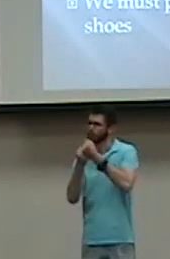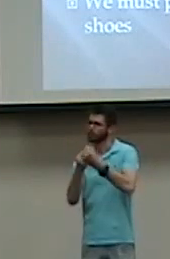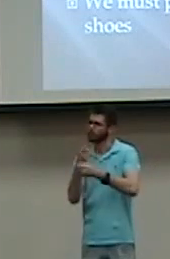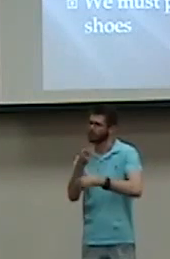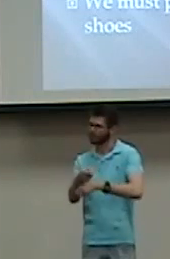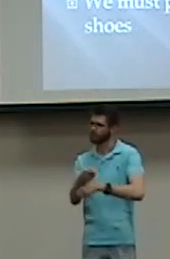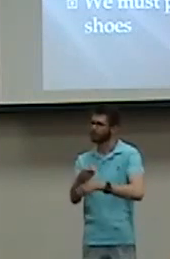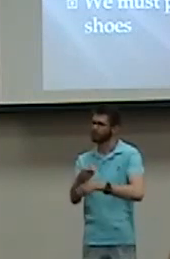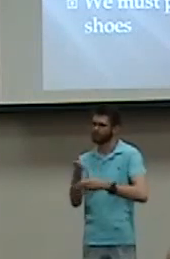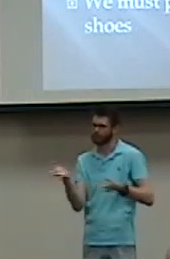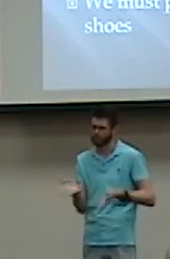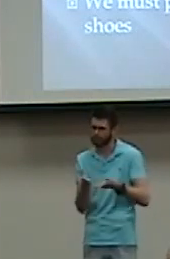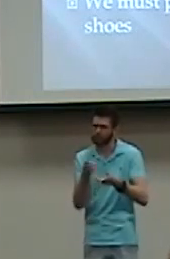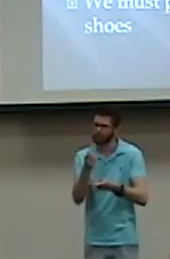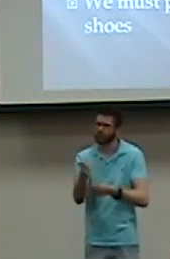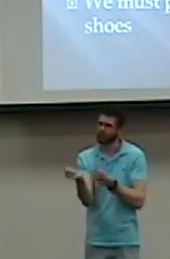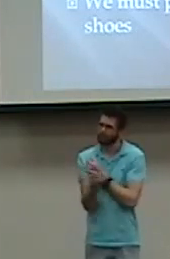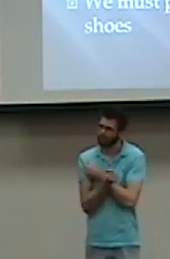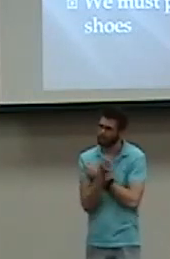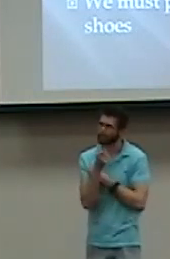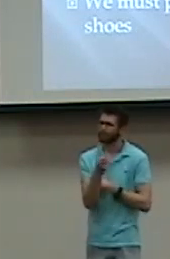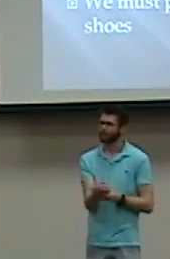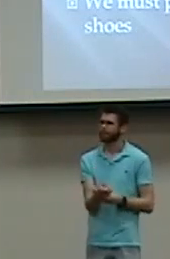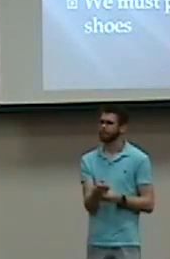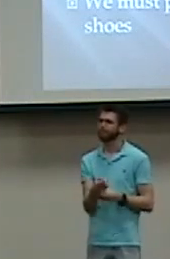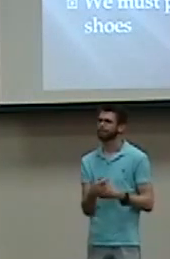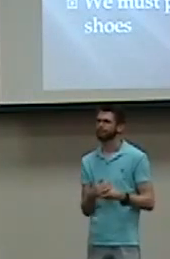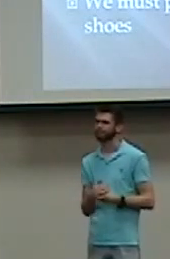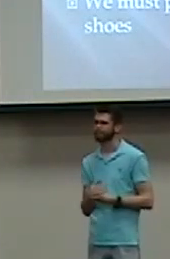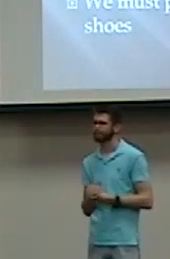and to encourage and restore them.